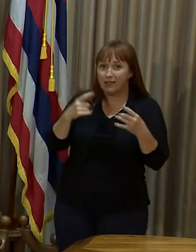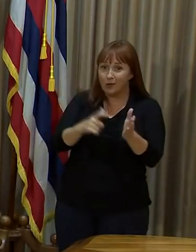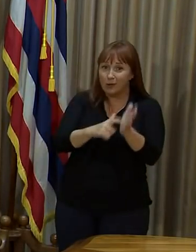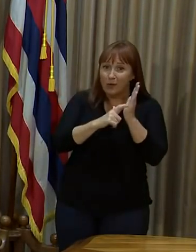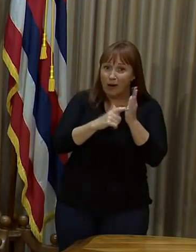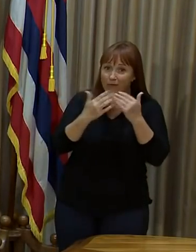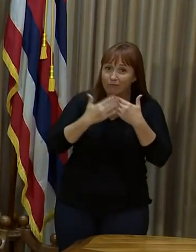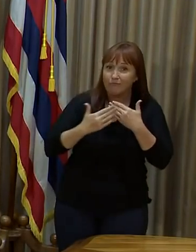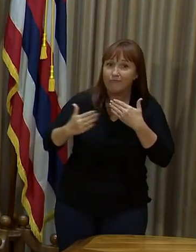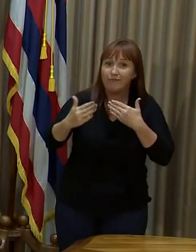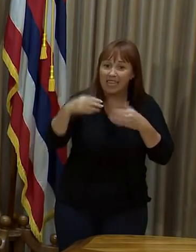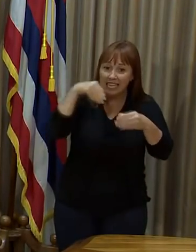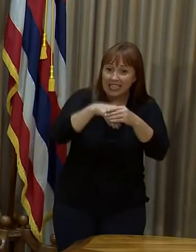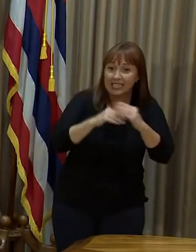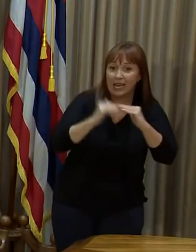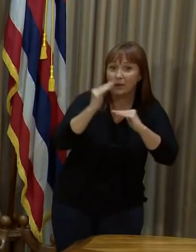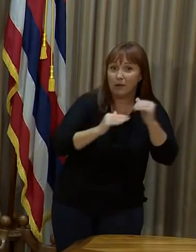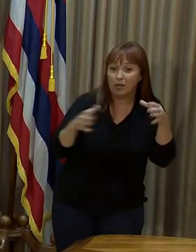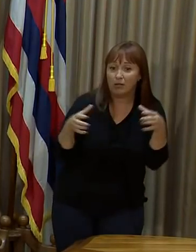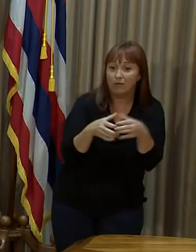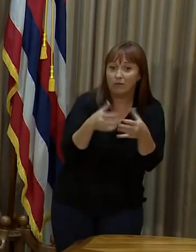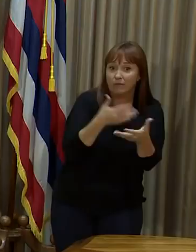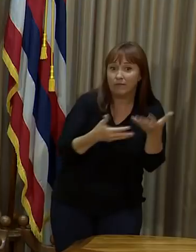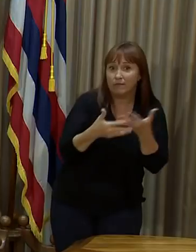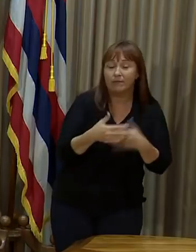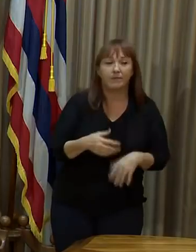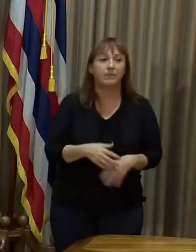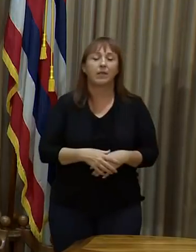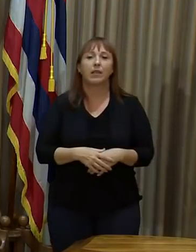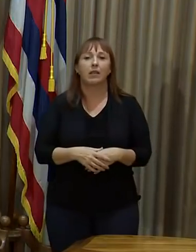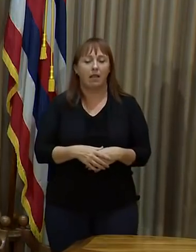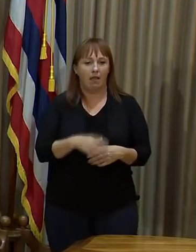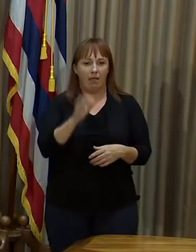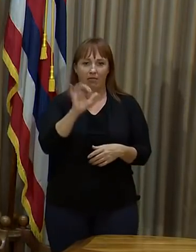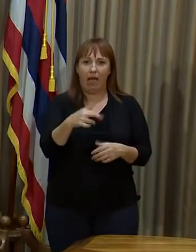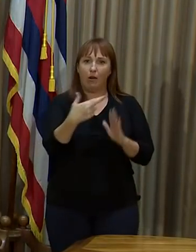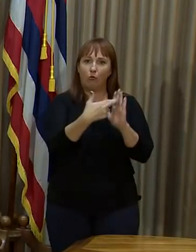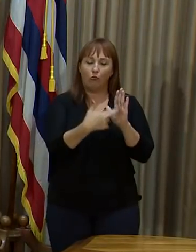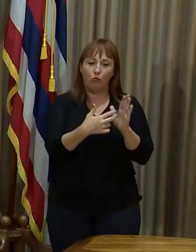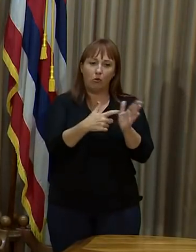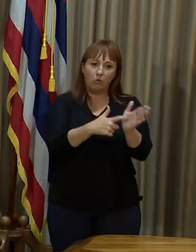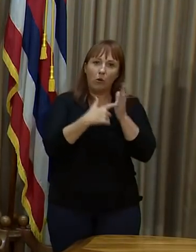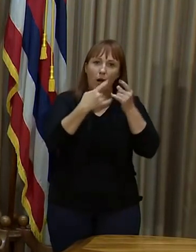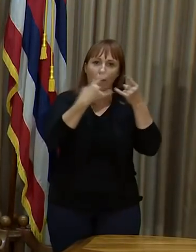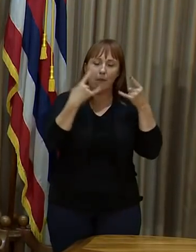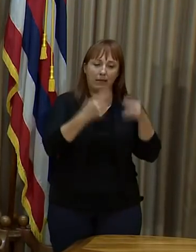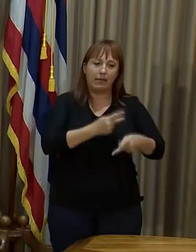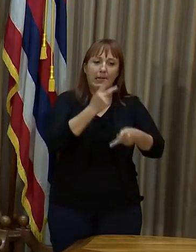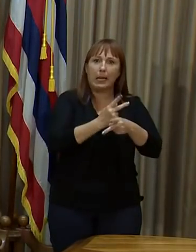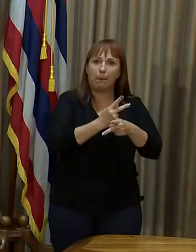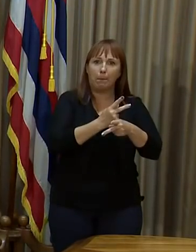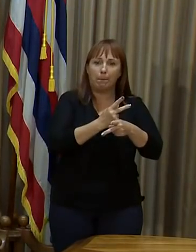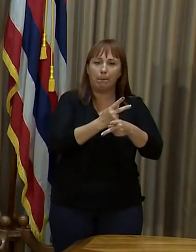wear masks inside gathering? Yeah, we are not changing the mask mandate at this point